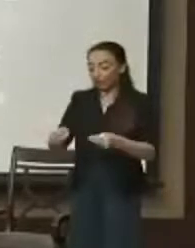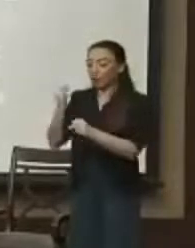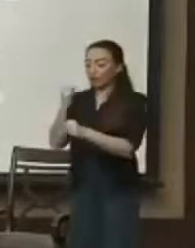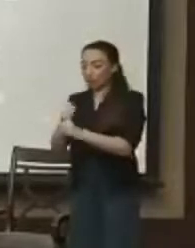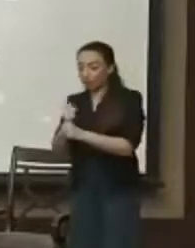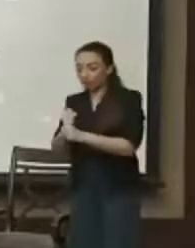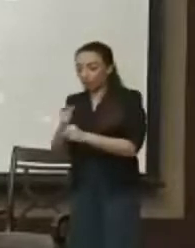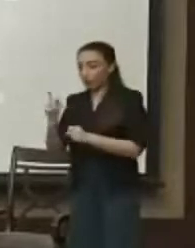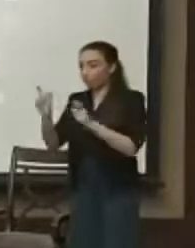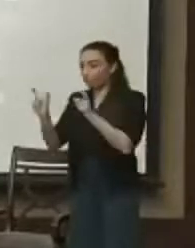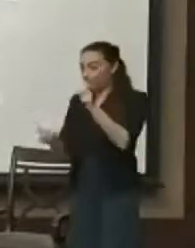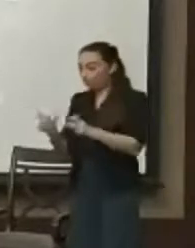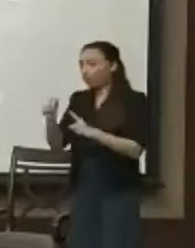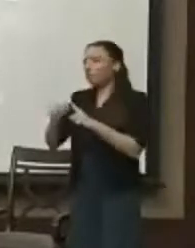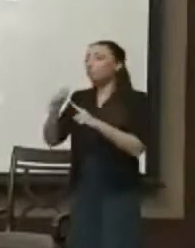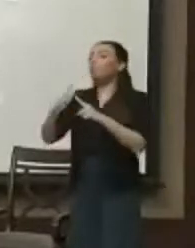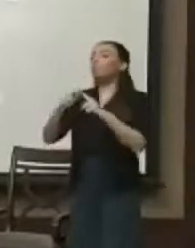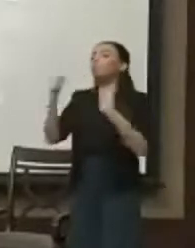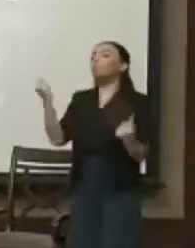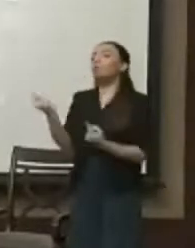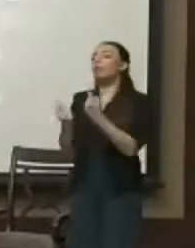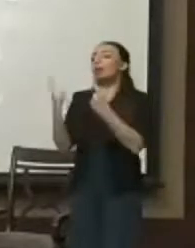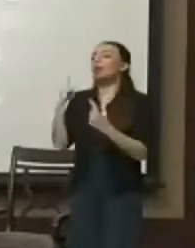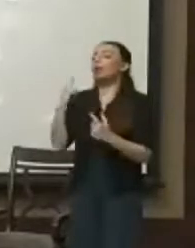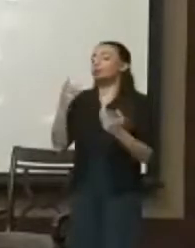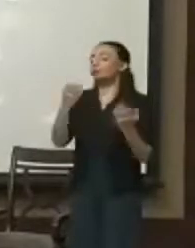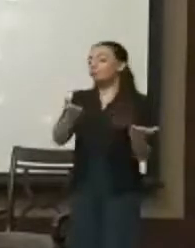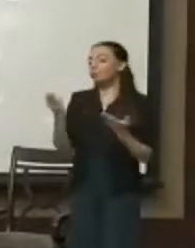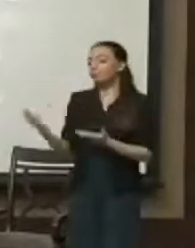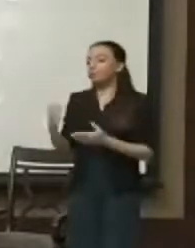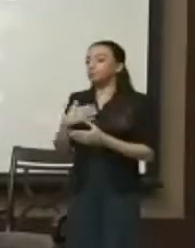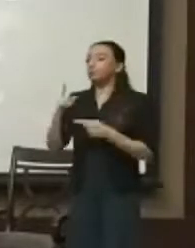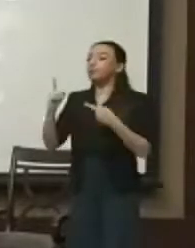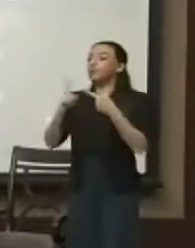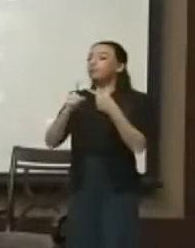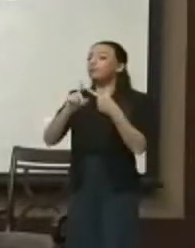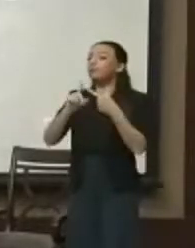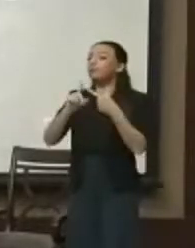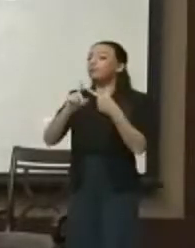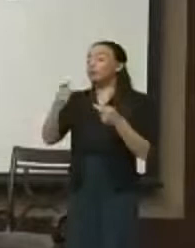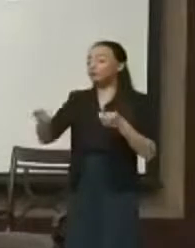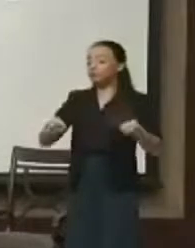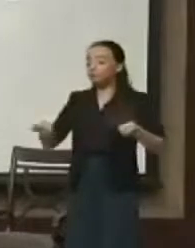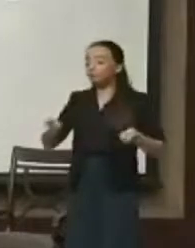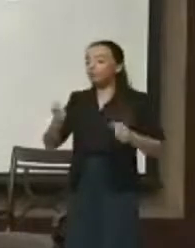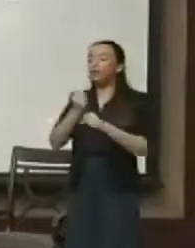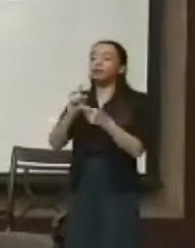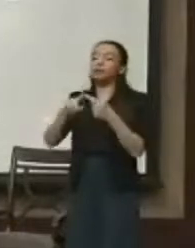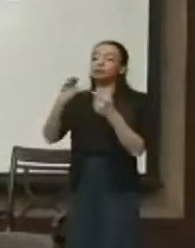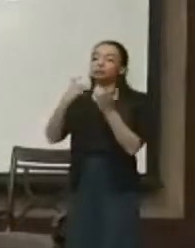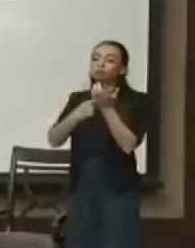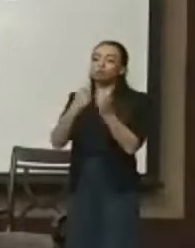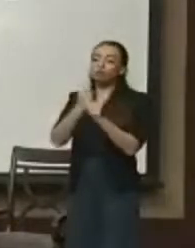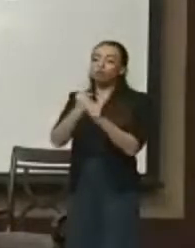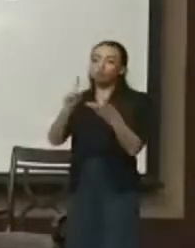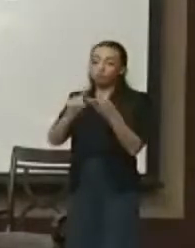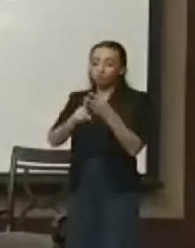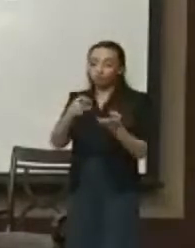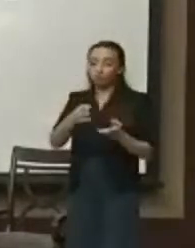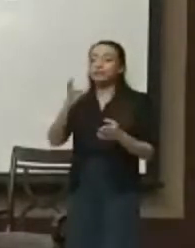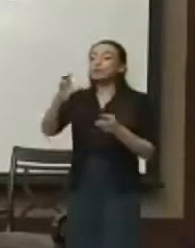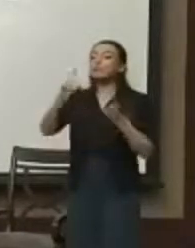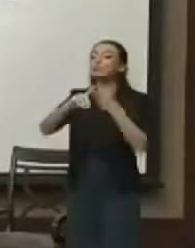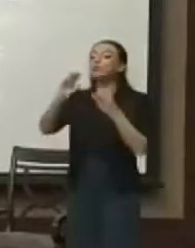Civil Society, and Political Leaders. Let me take this opportunity to introduce the moderator, Mr. George Abraham, CEO,